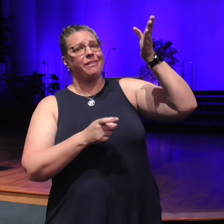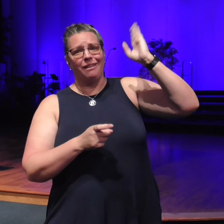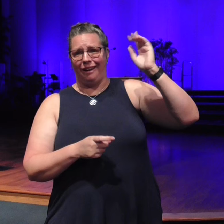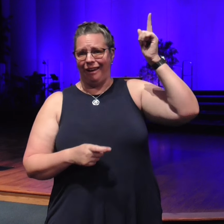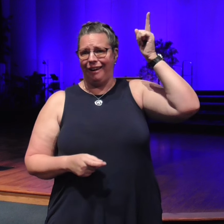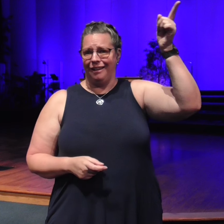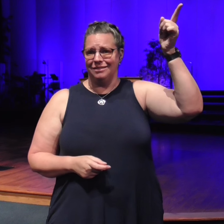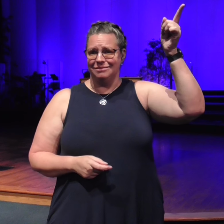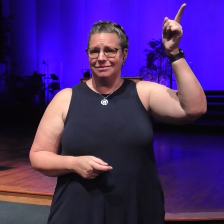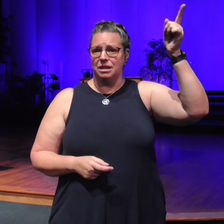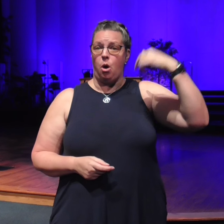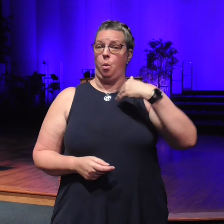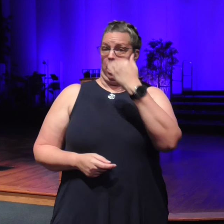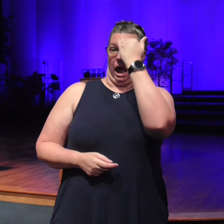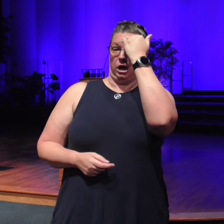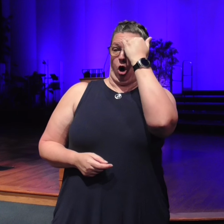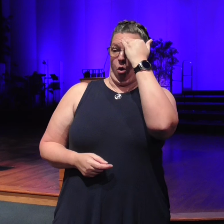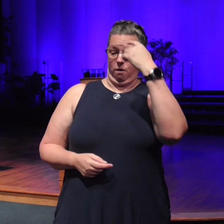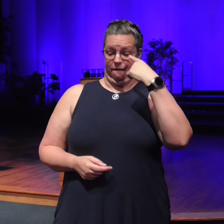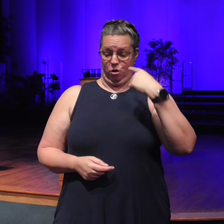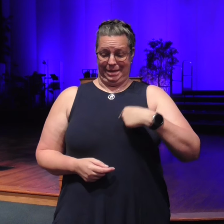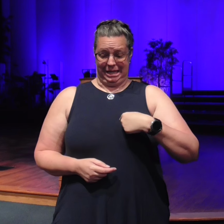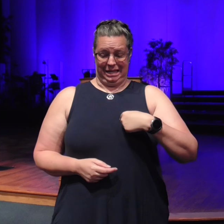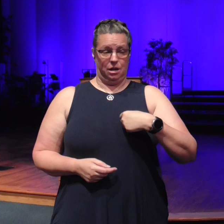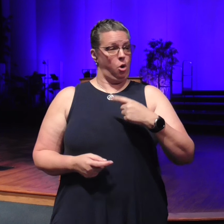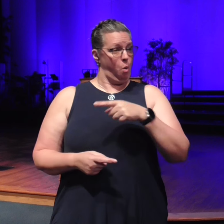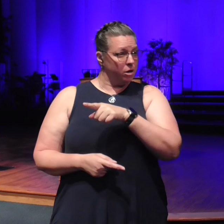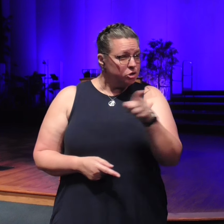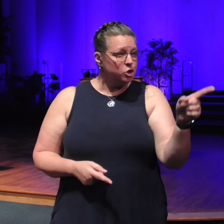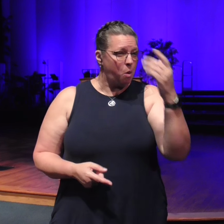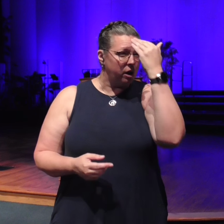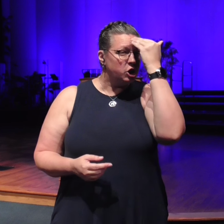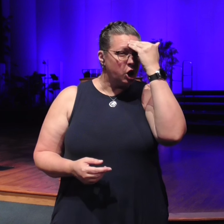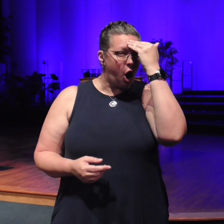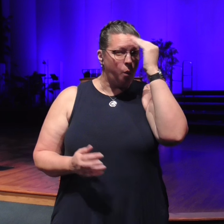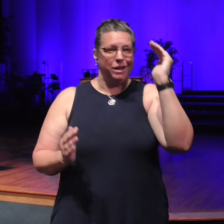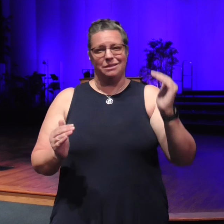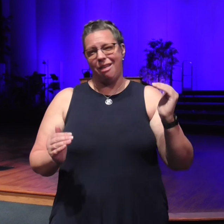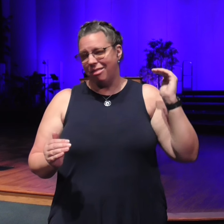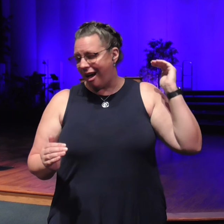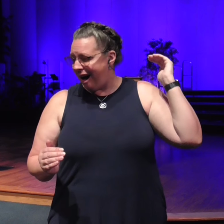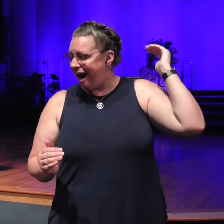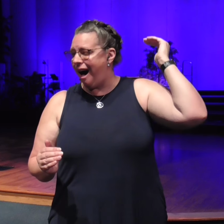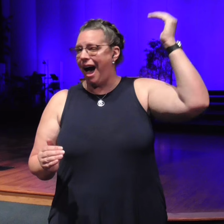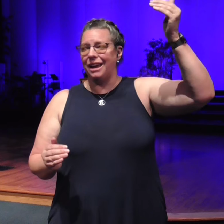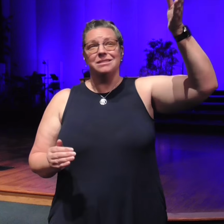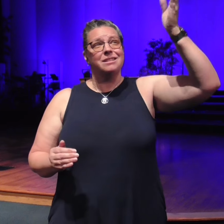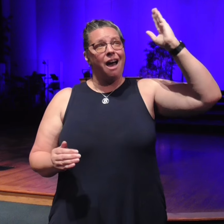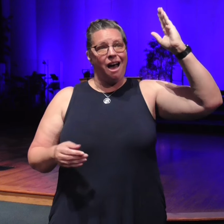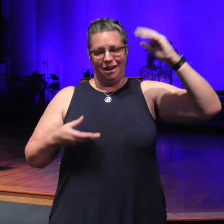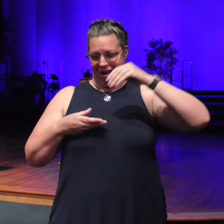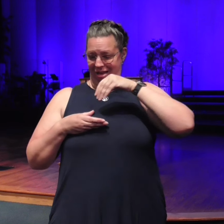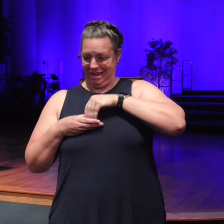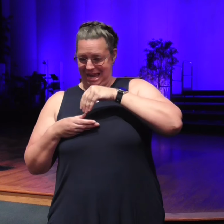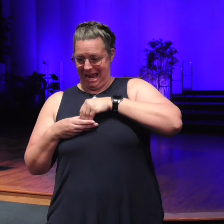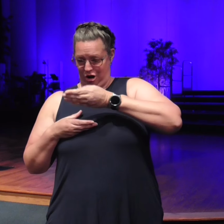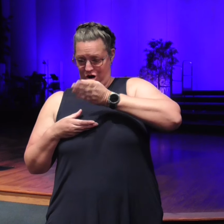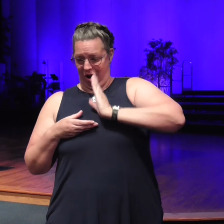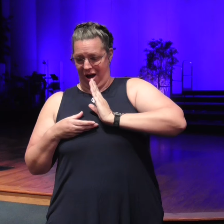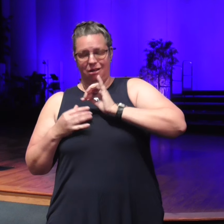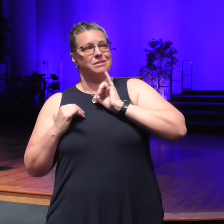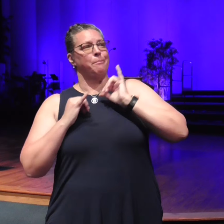And what I know for me and would like you to know is that the highest God and the innermost God are one